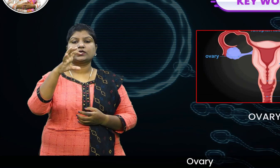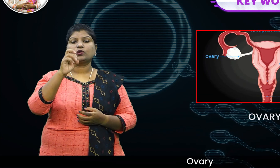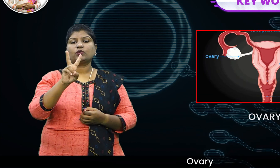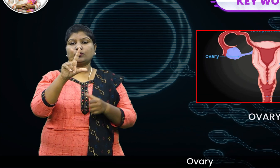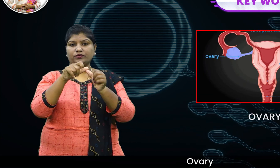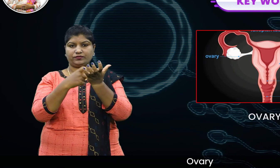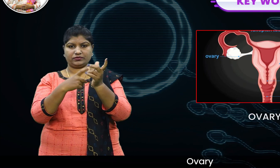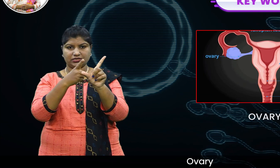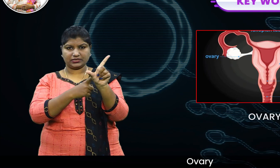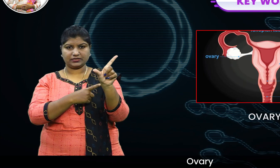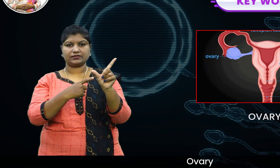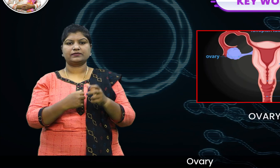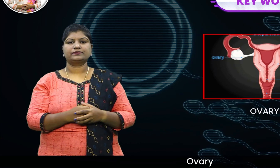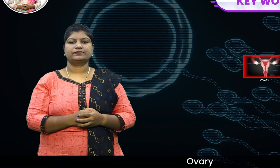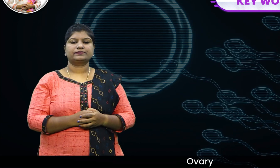ovary,